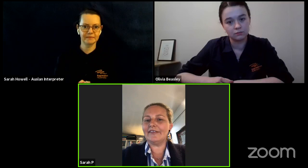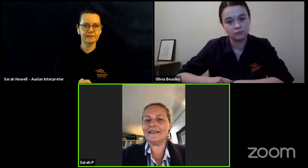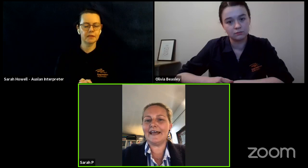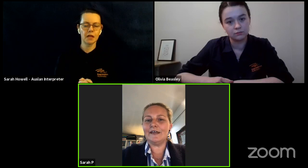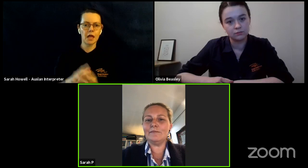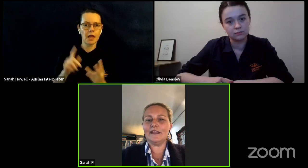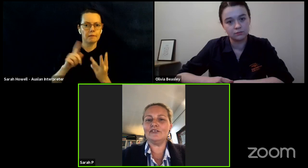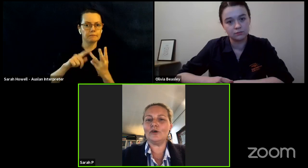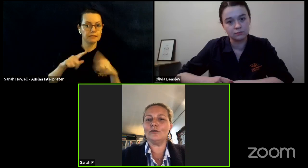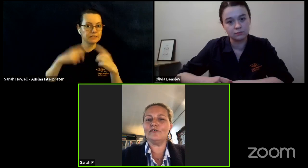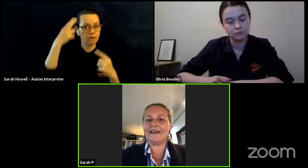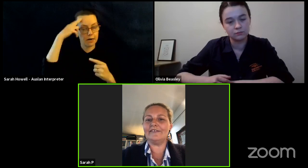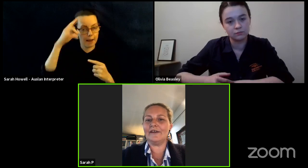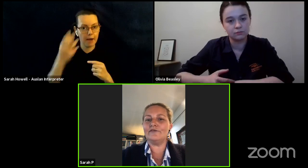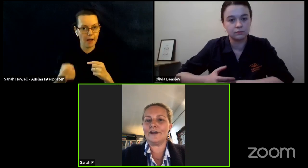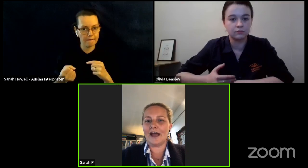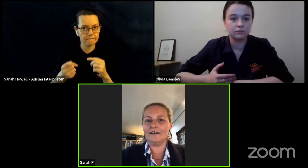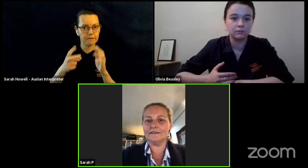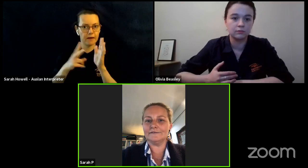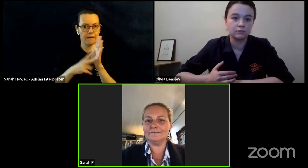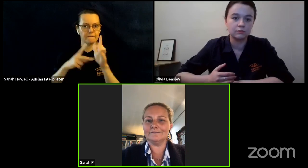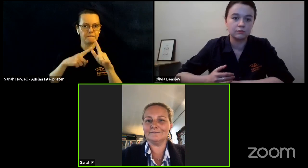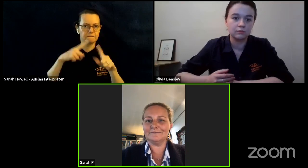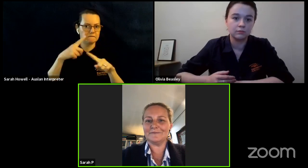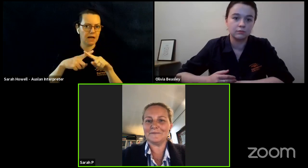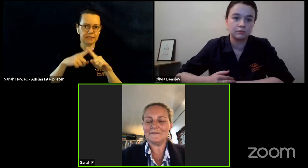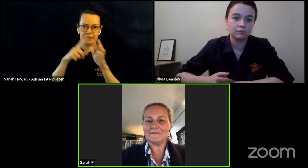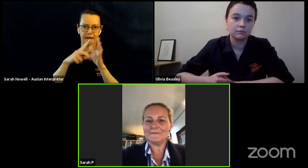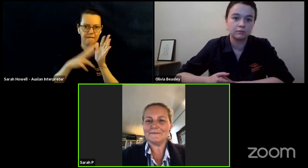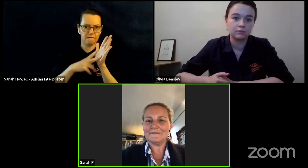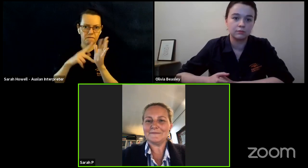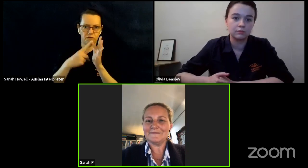Its other name is called Vaxzevria.